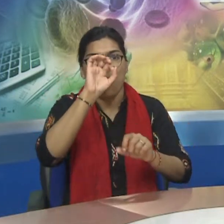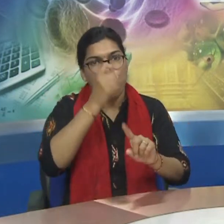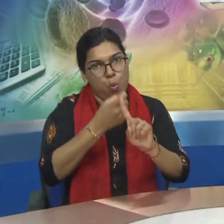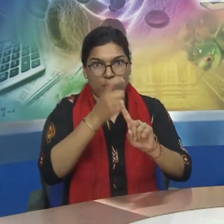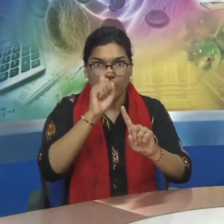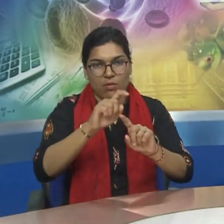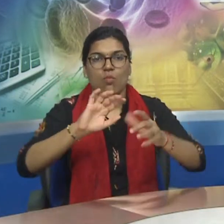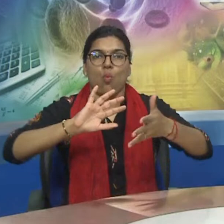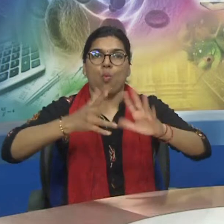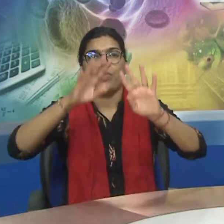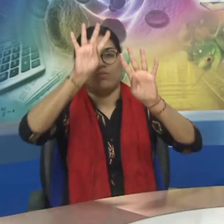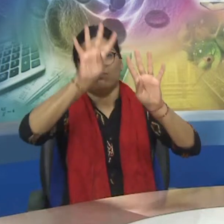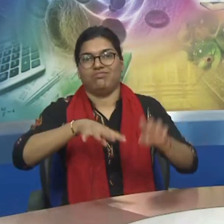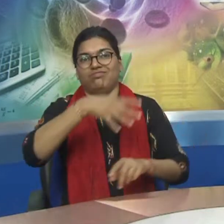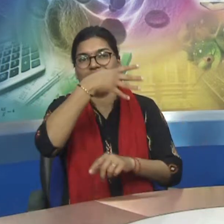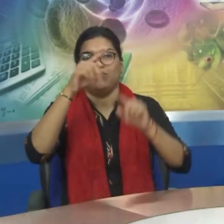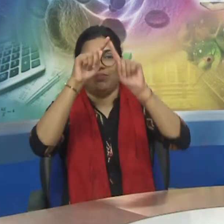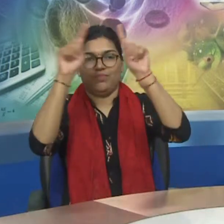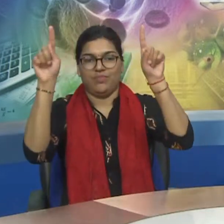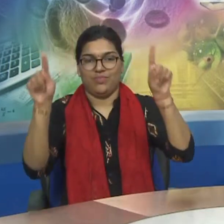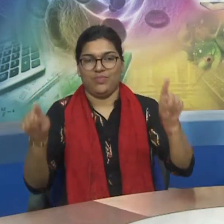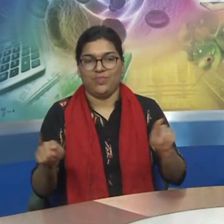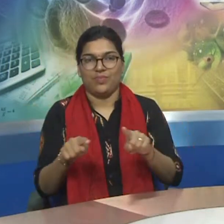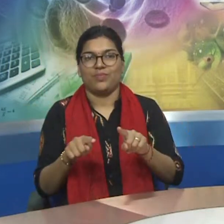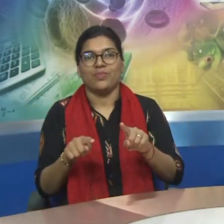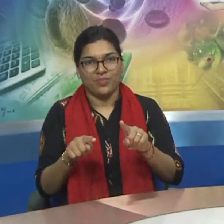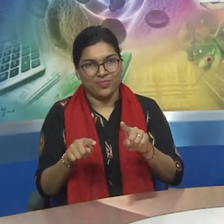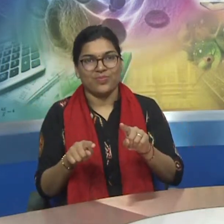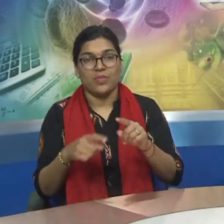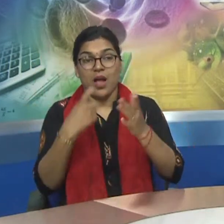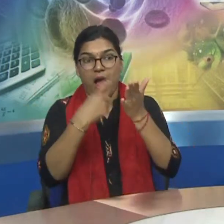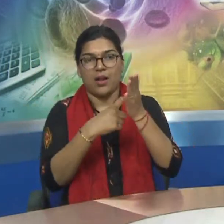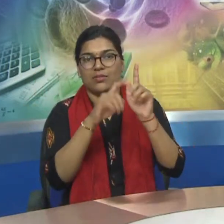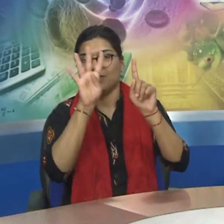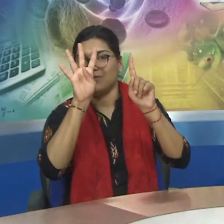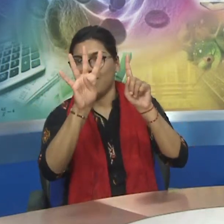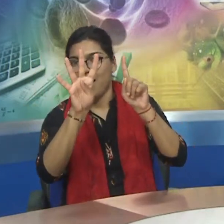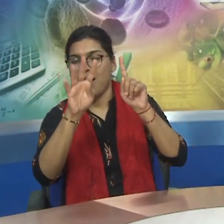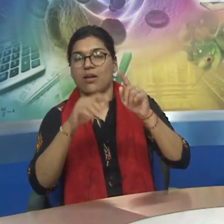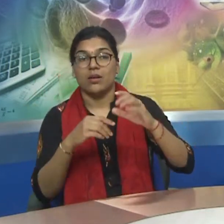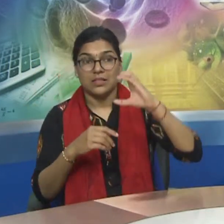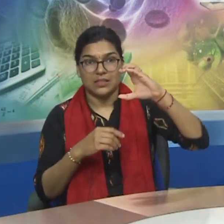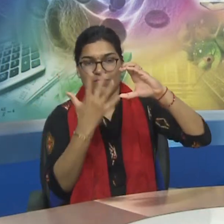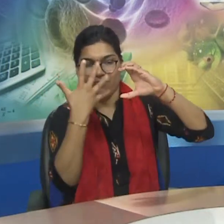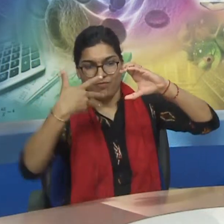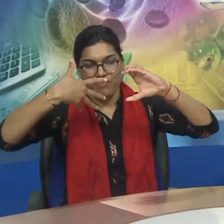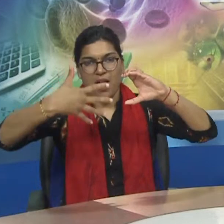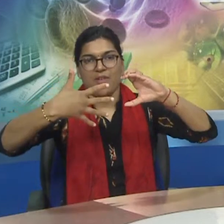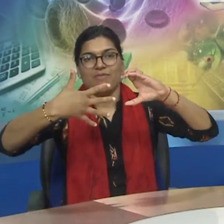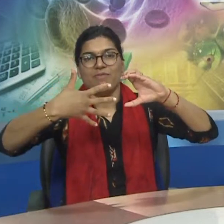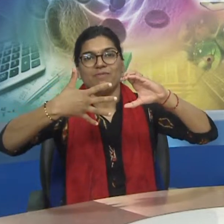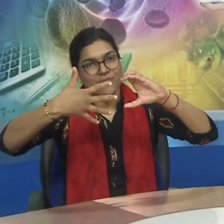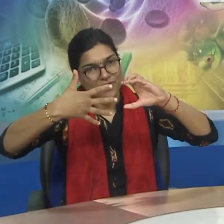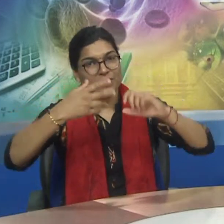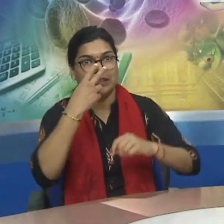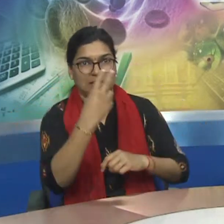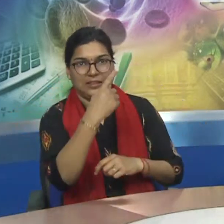insert a table. So you need to click on OK, how many rows you want, how many columns you